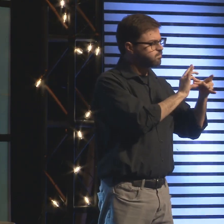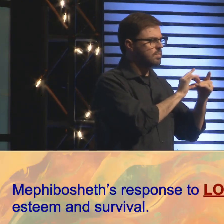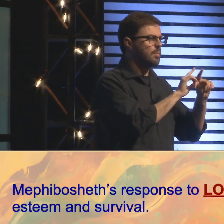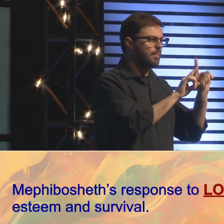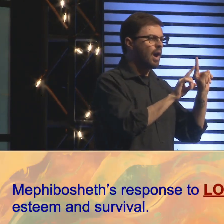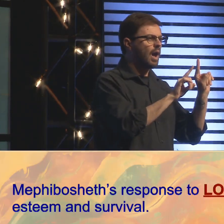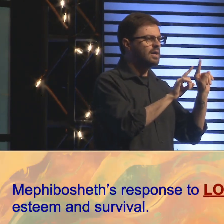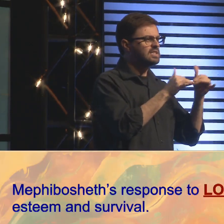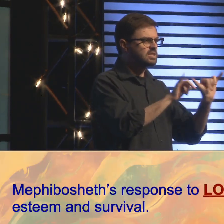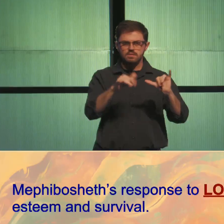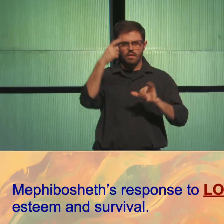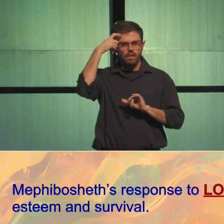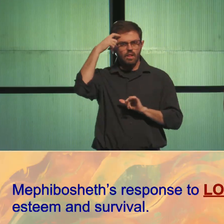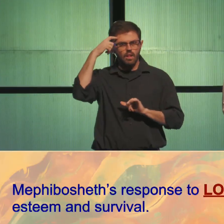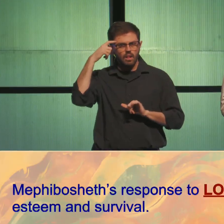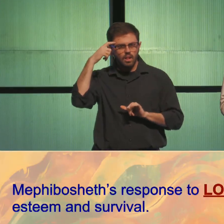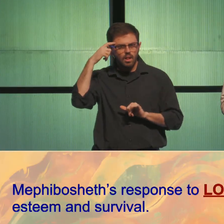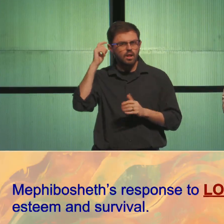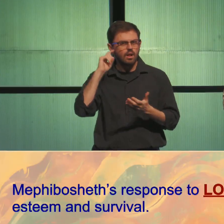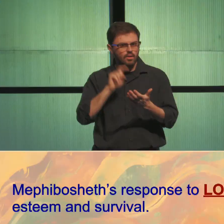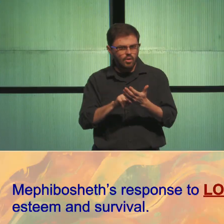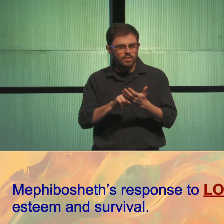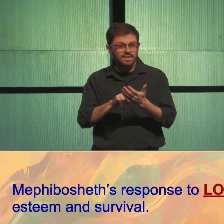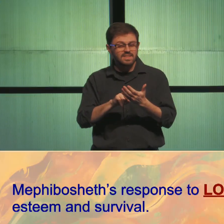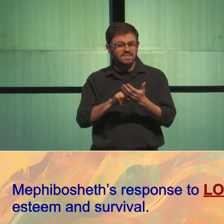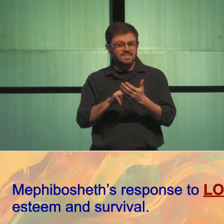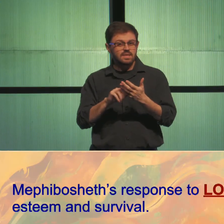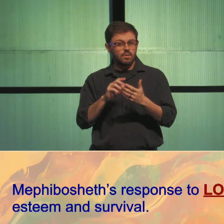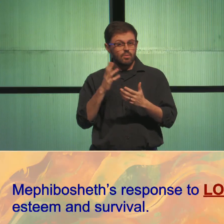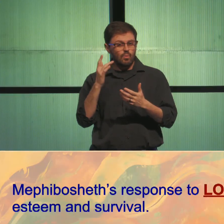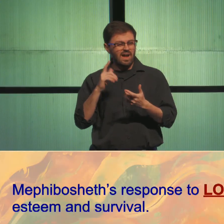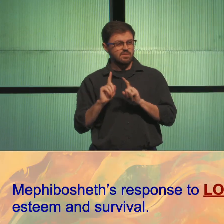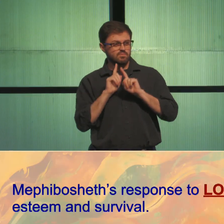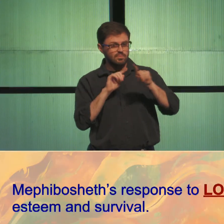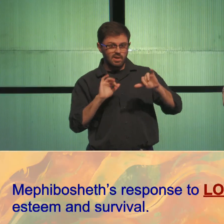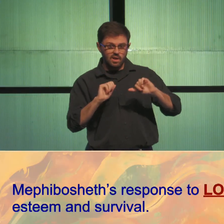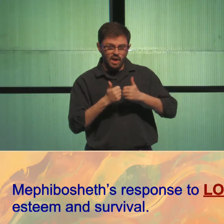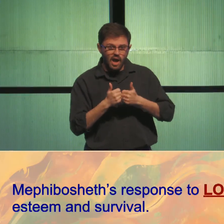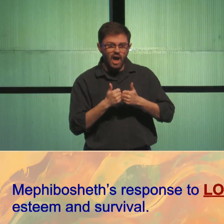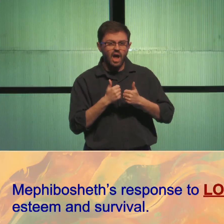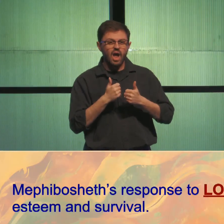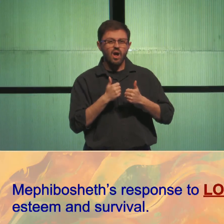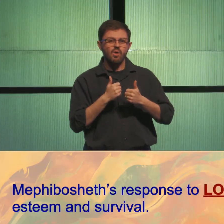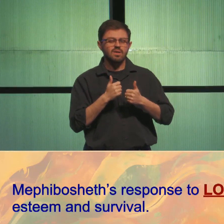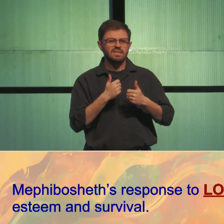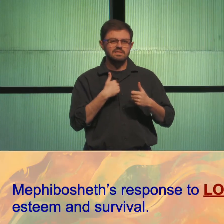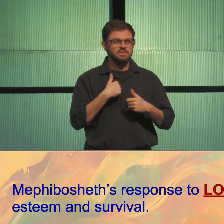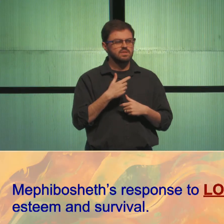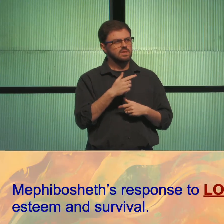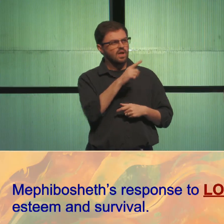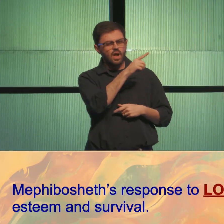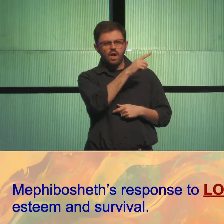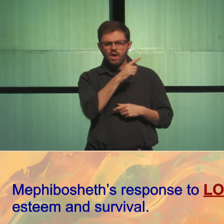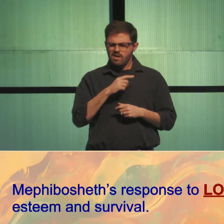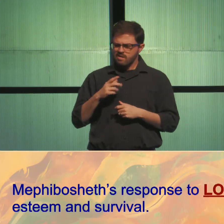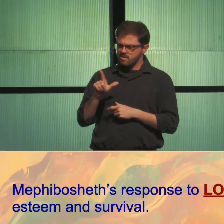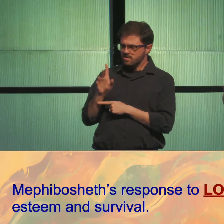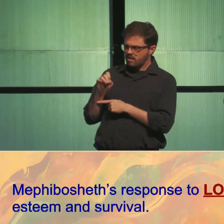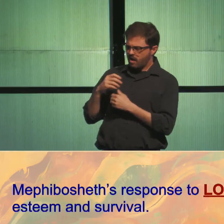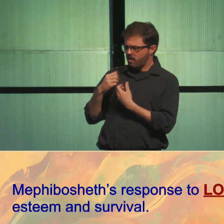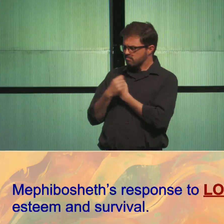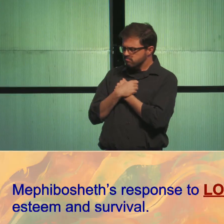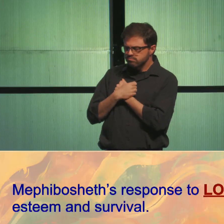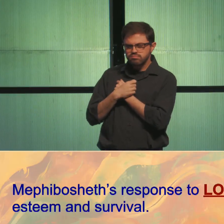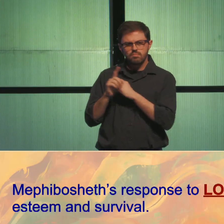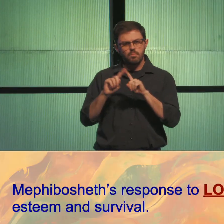his response to this love mirrors this entanglement that we experience of our